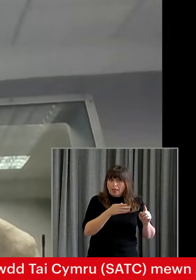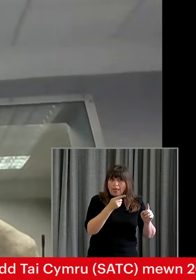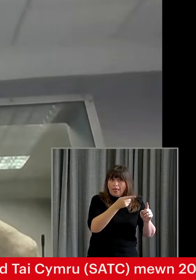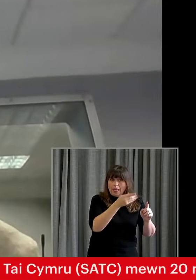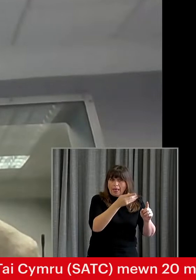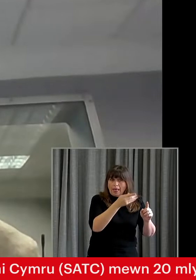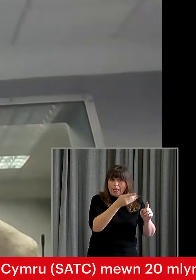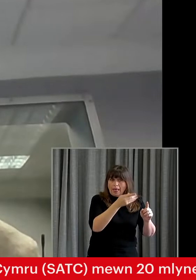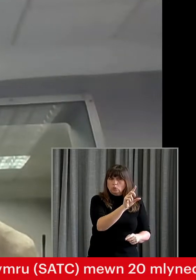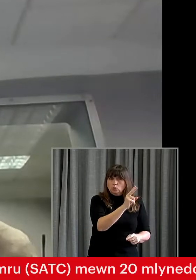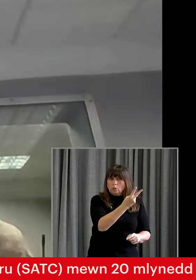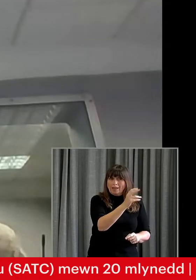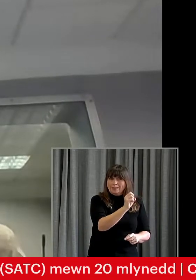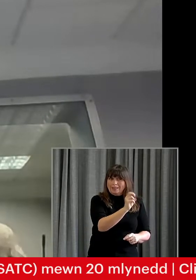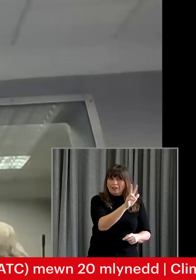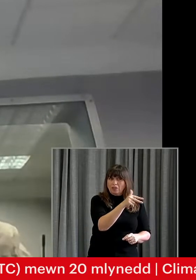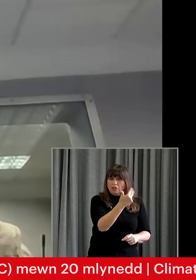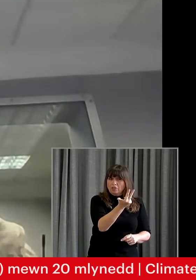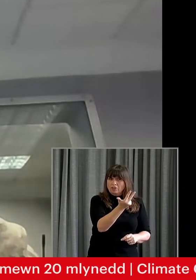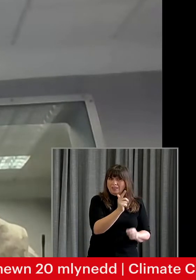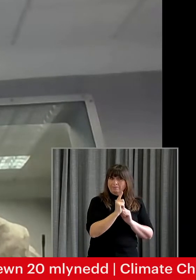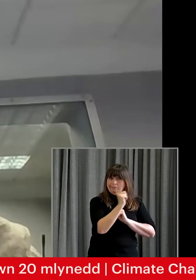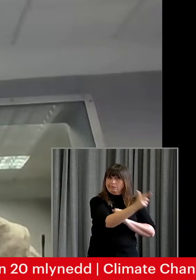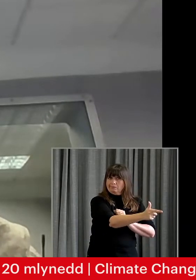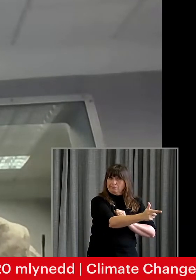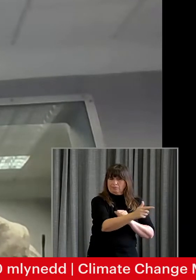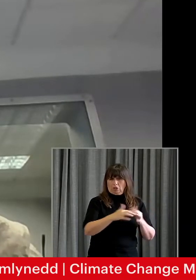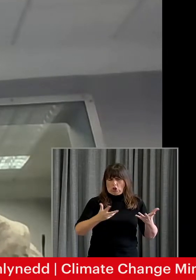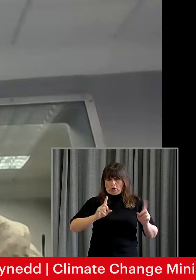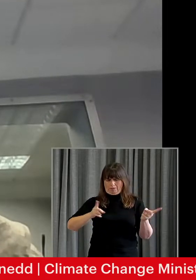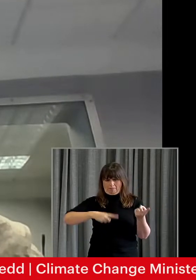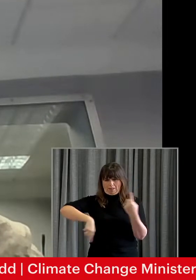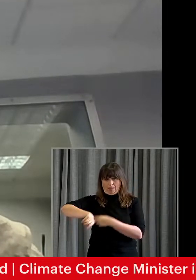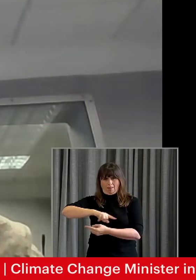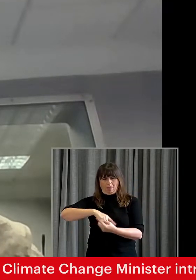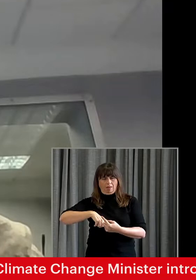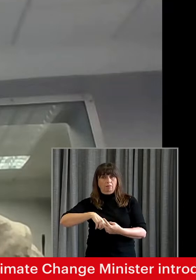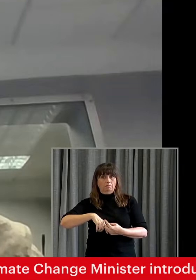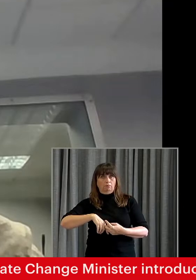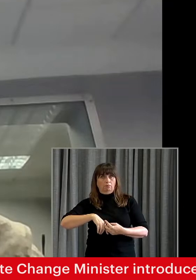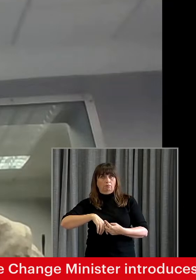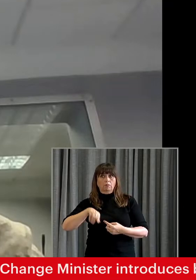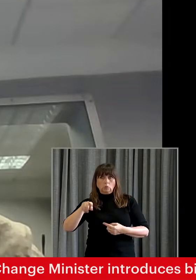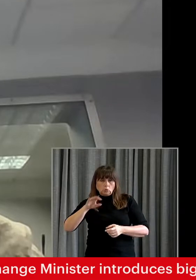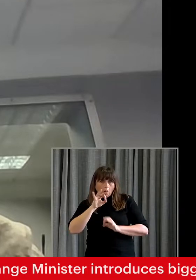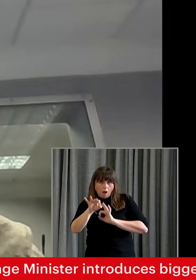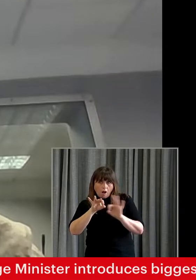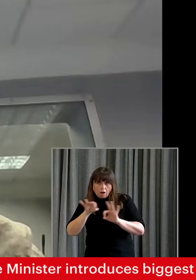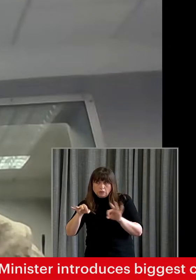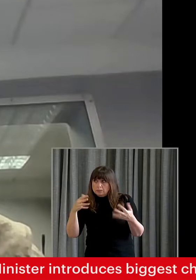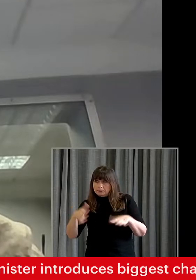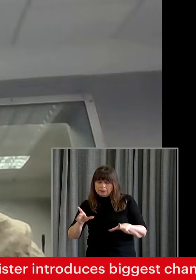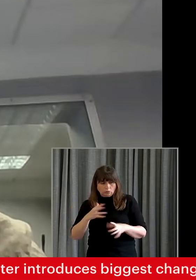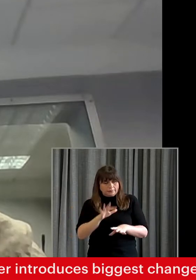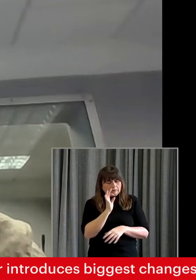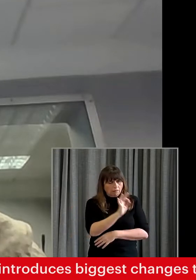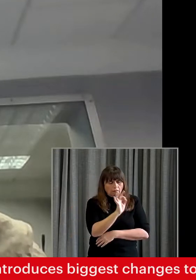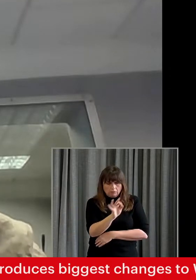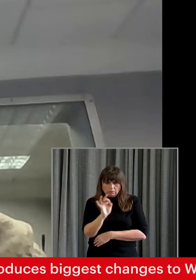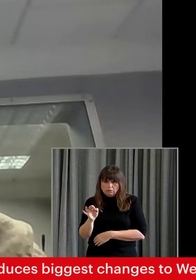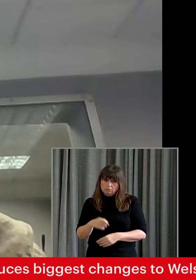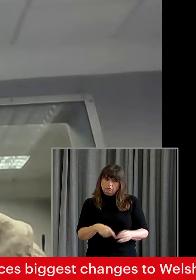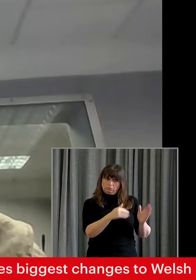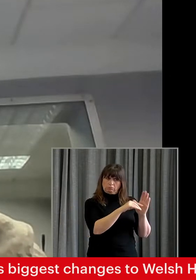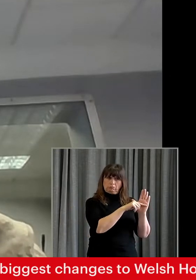2033? I'm sure you'll be aware that a lot of people in the sector, when you started consulting, thought that these standards